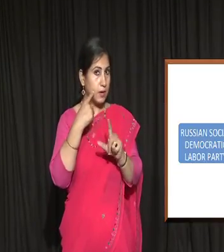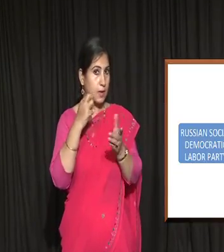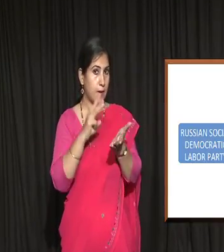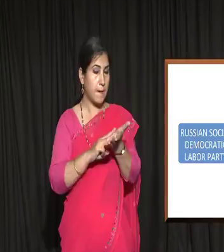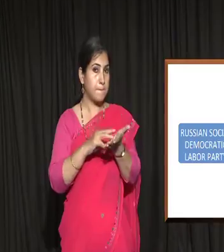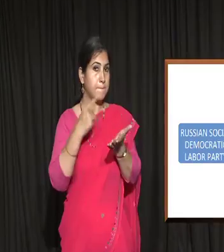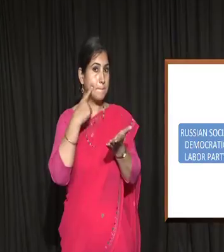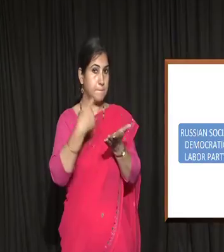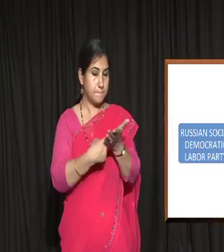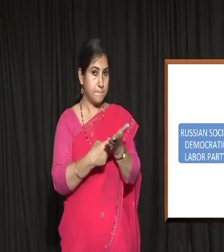Lenin.